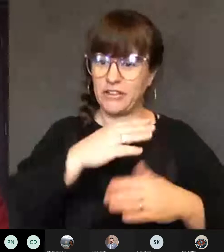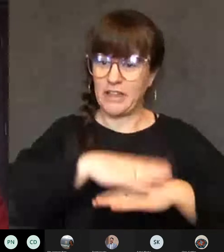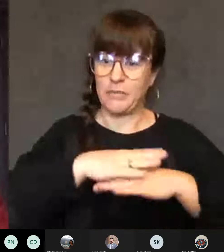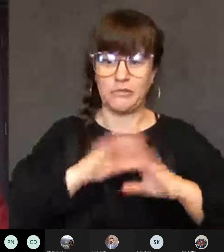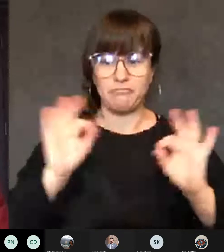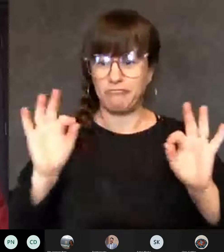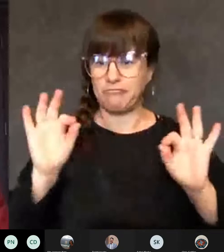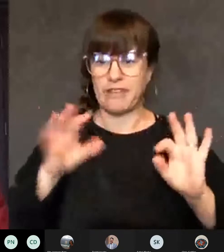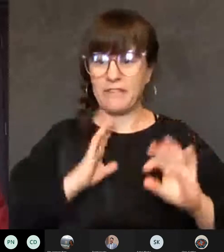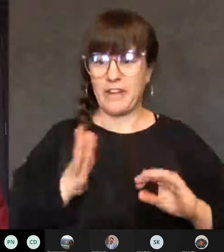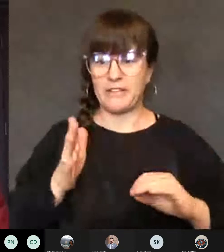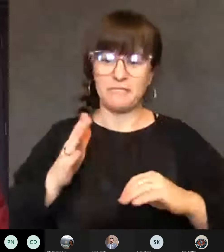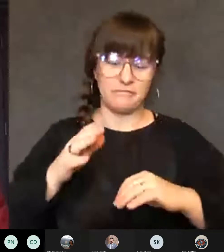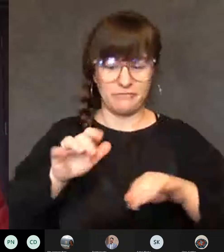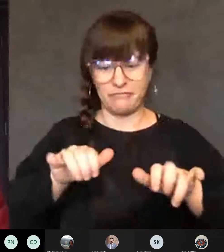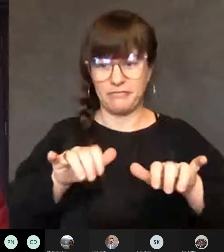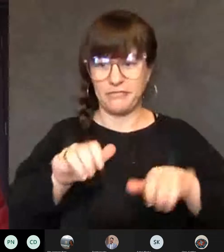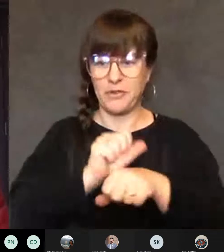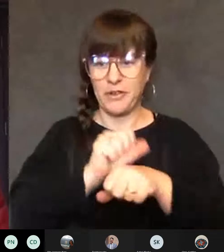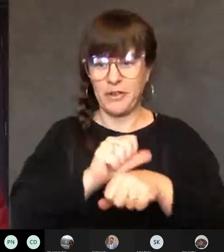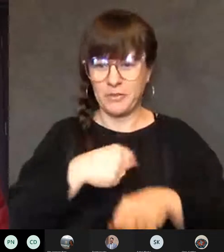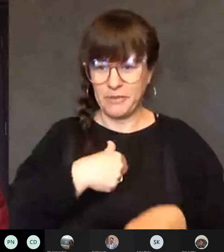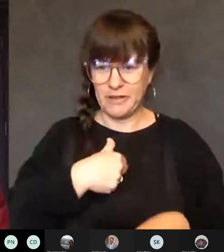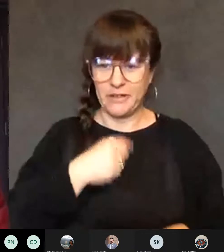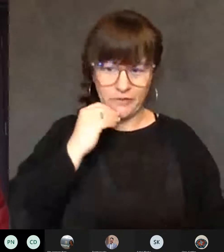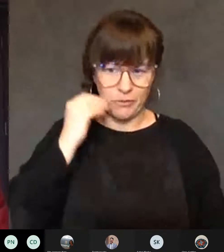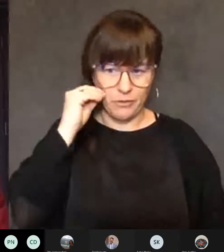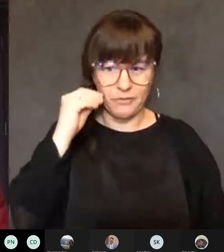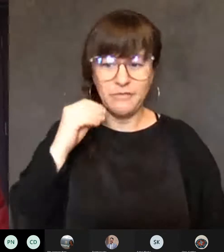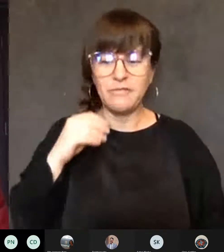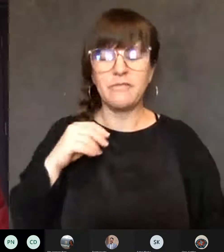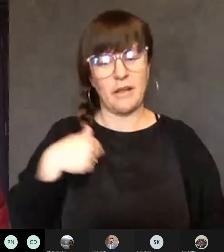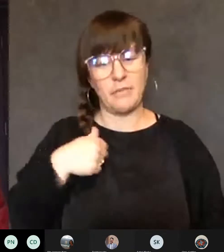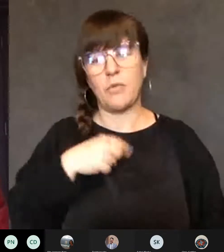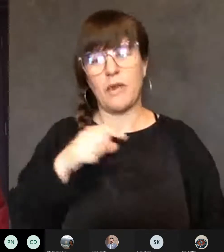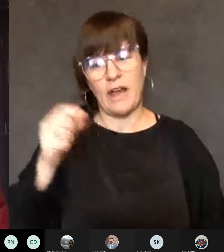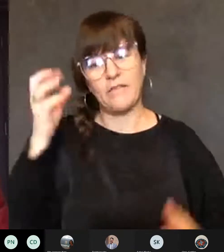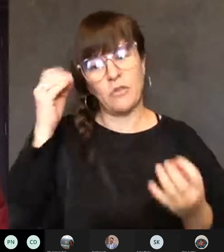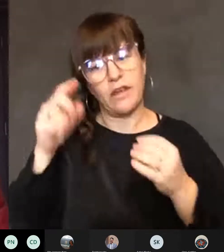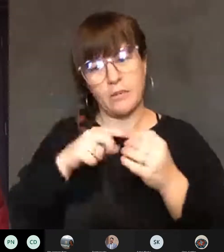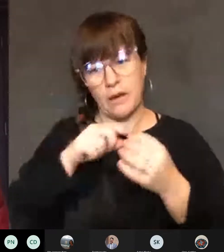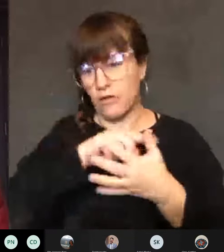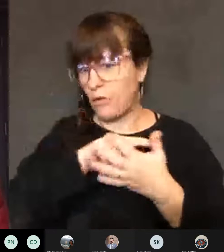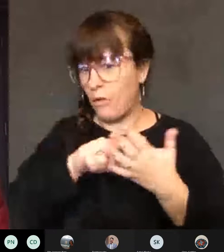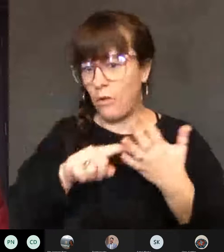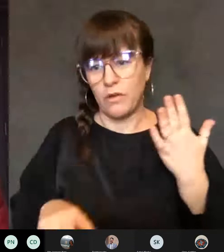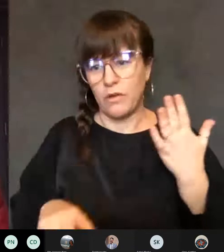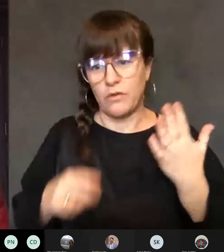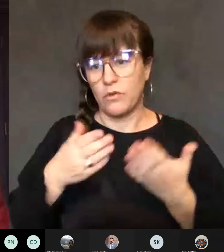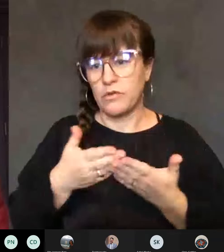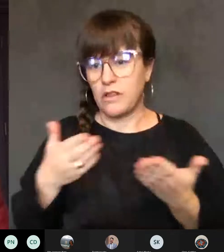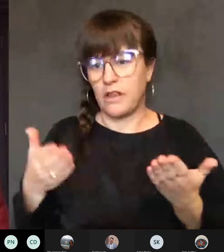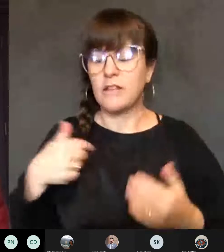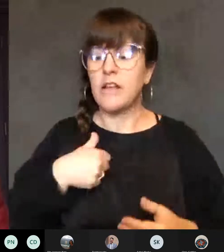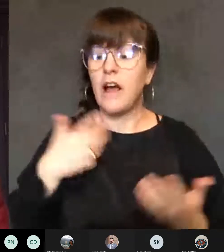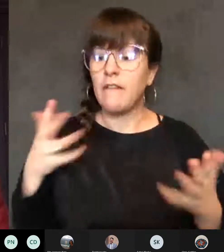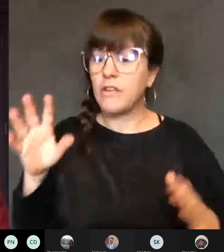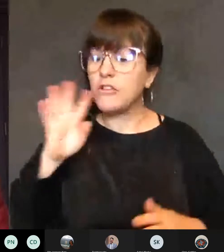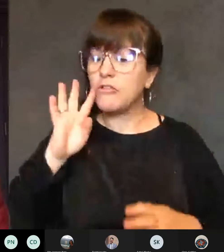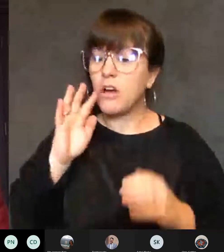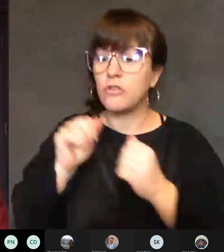have to think about those things. And we are, so I've talked to Luis about it, so that we have to look at what our